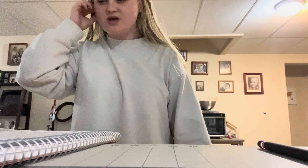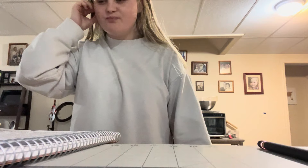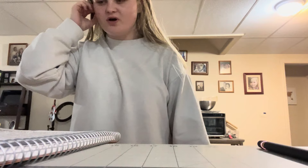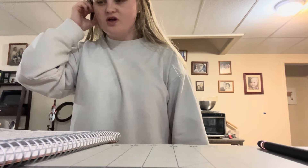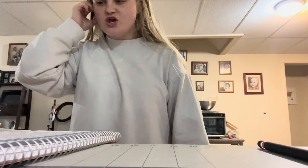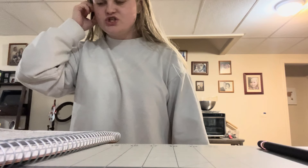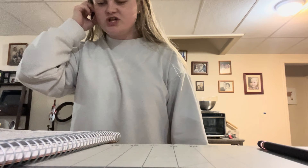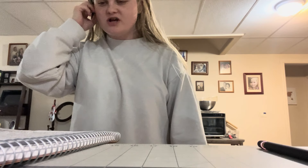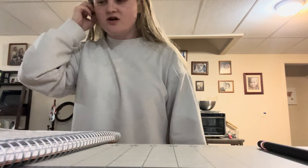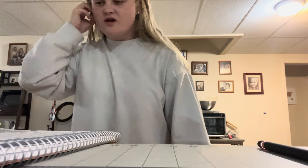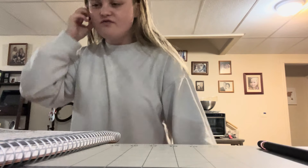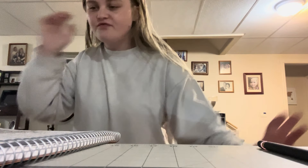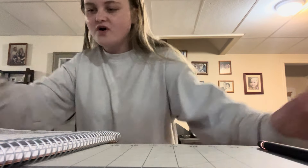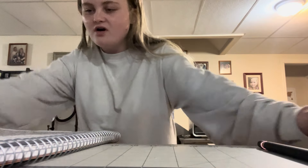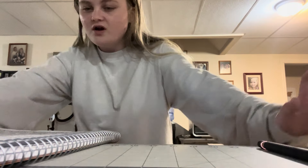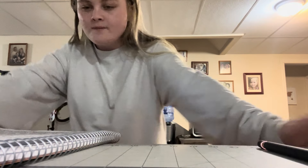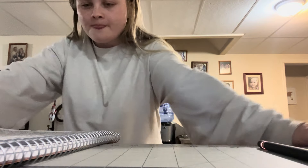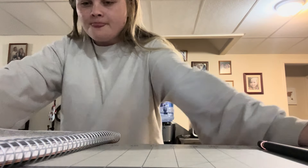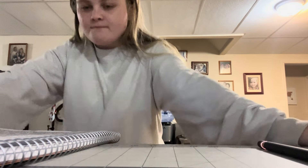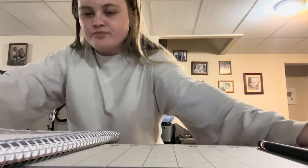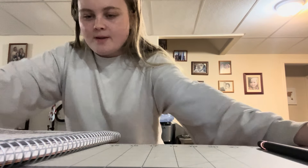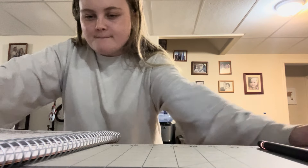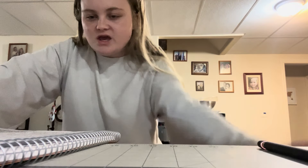people cheer for me.